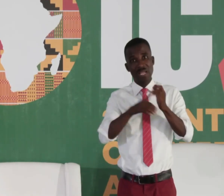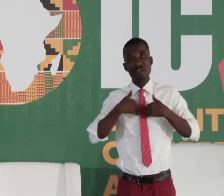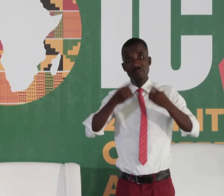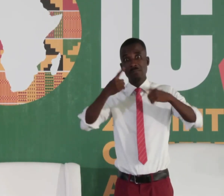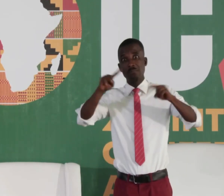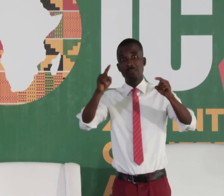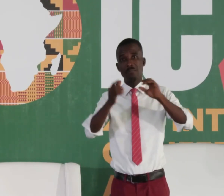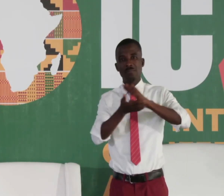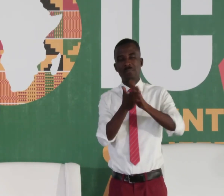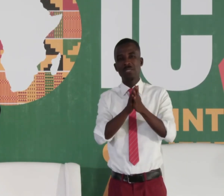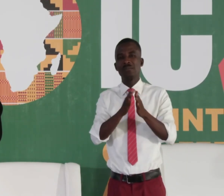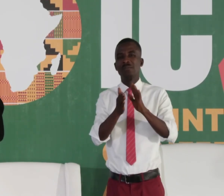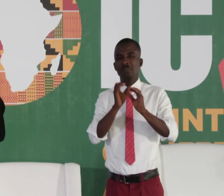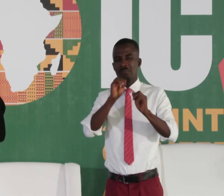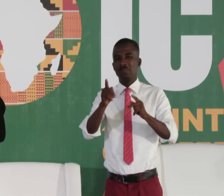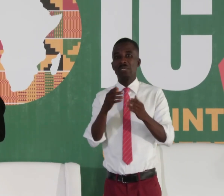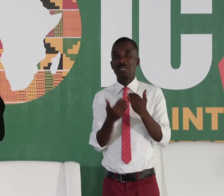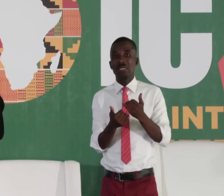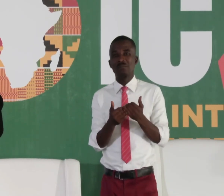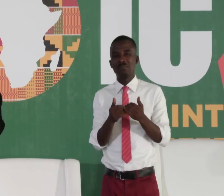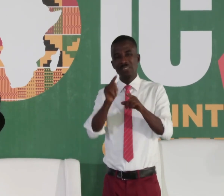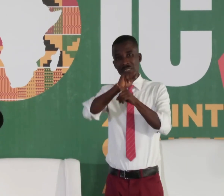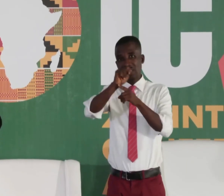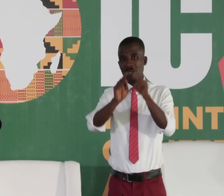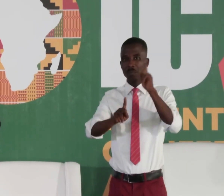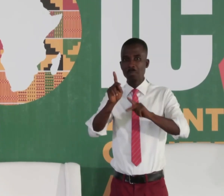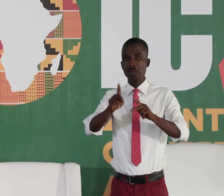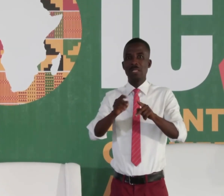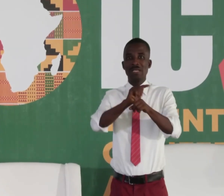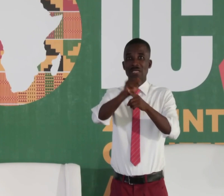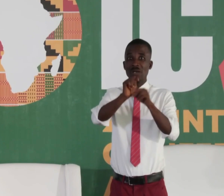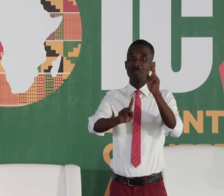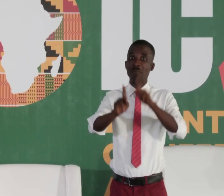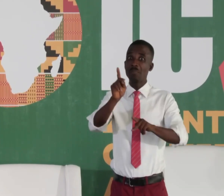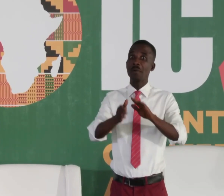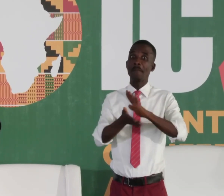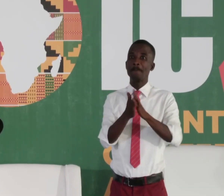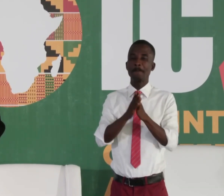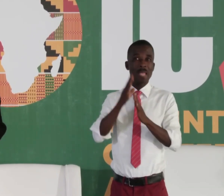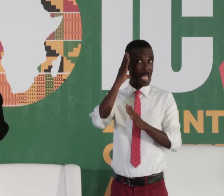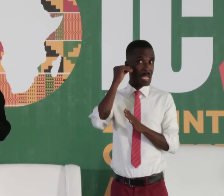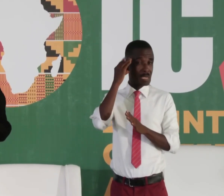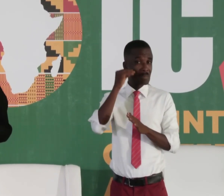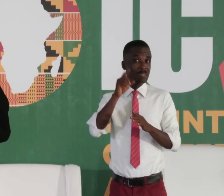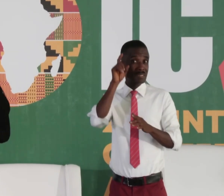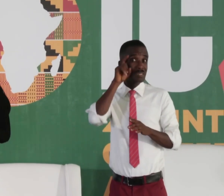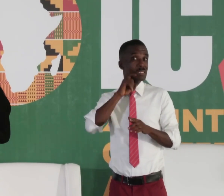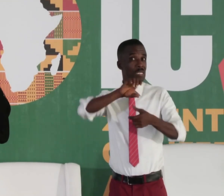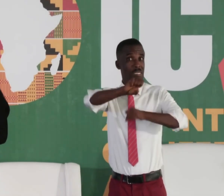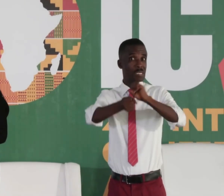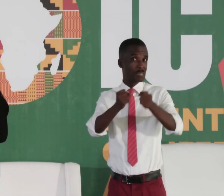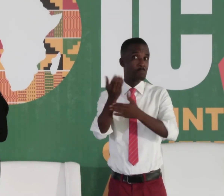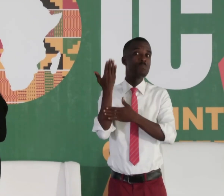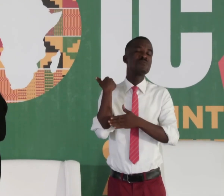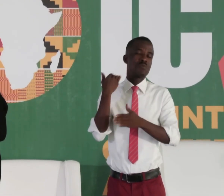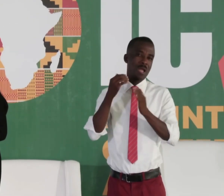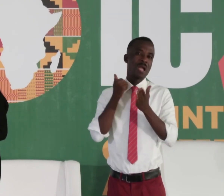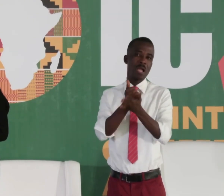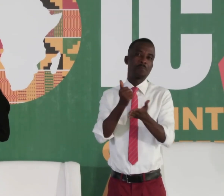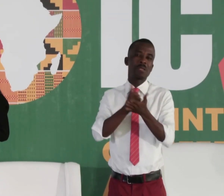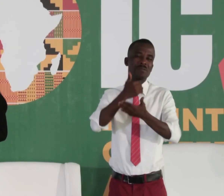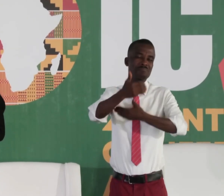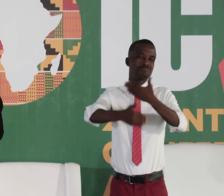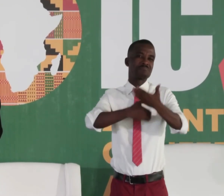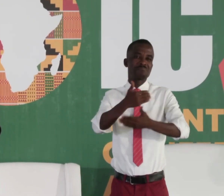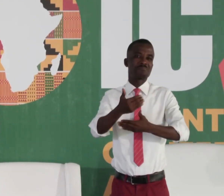are we looking at? Survivor mentorship program, empowering persons who have experienced sexual violence one way or the other to be